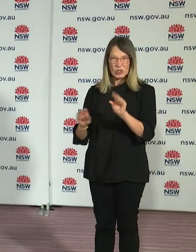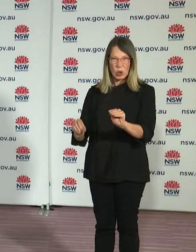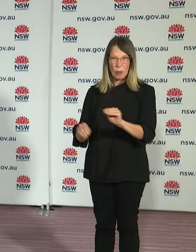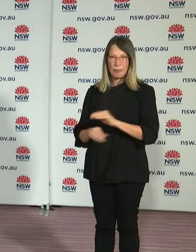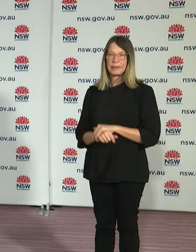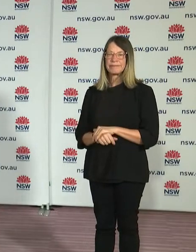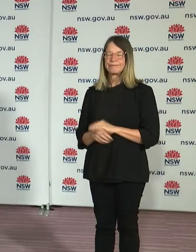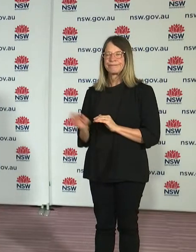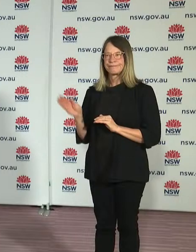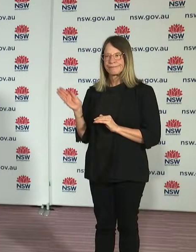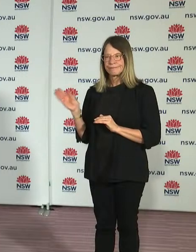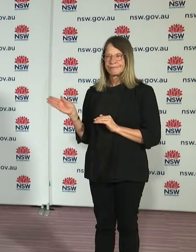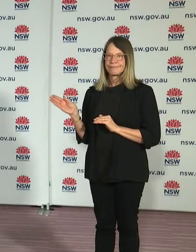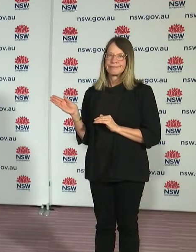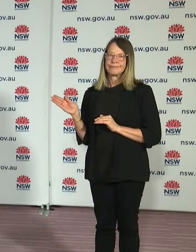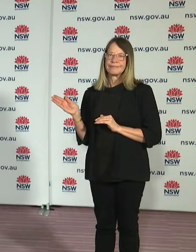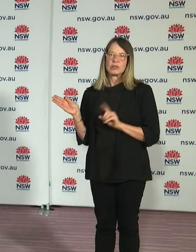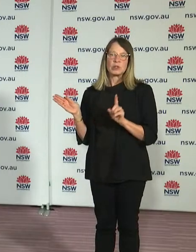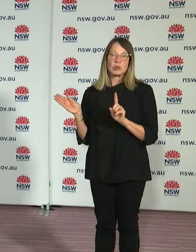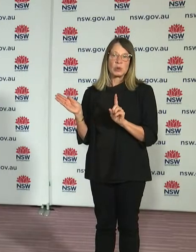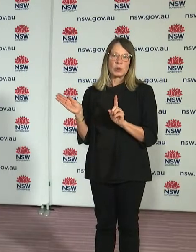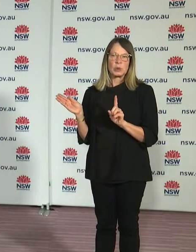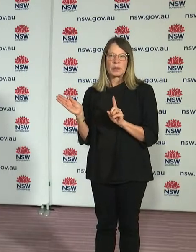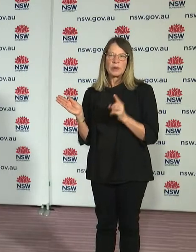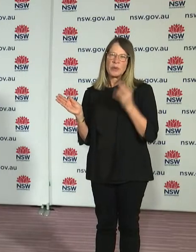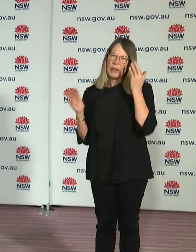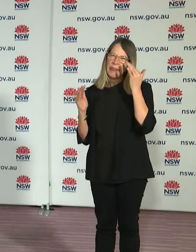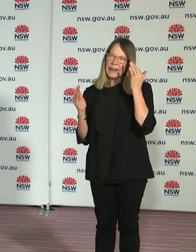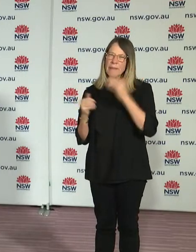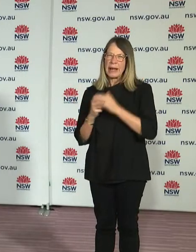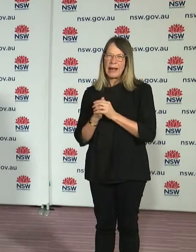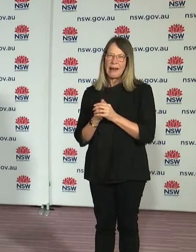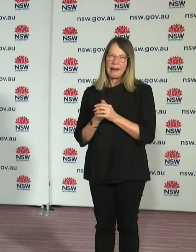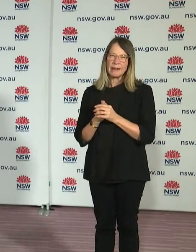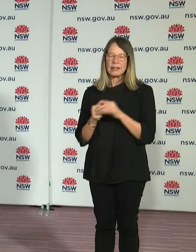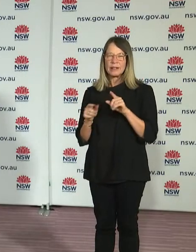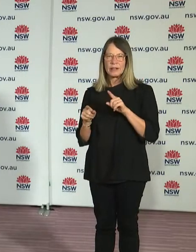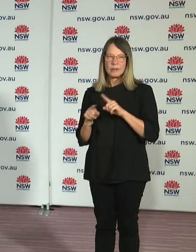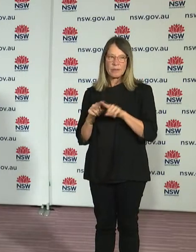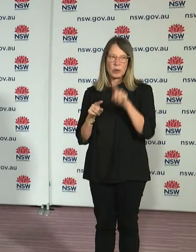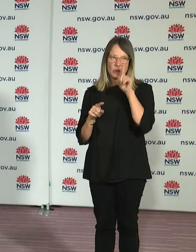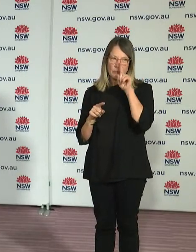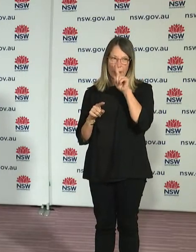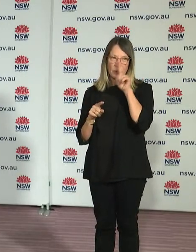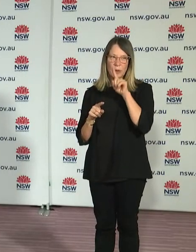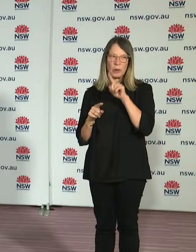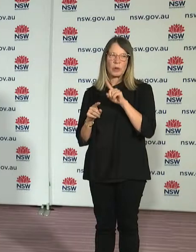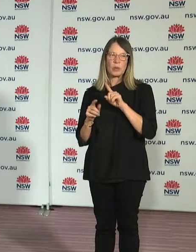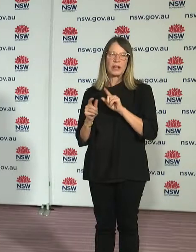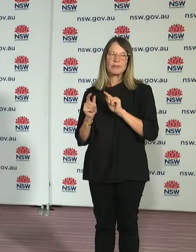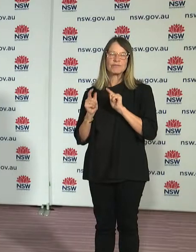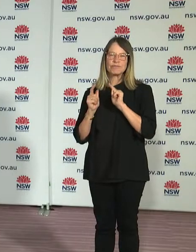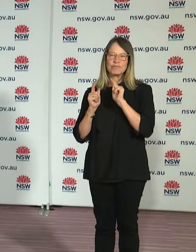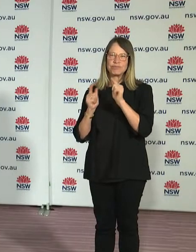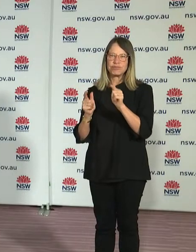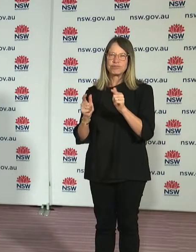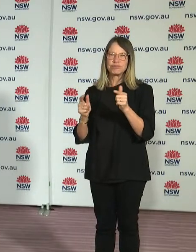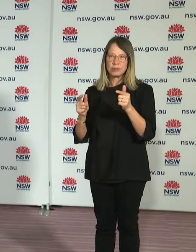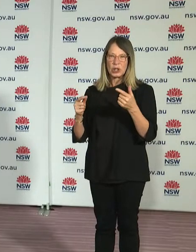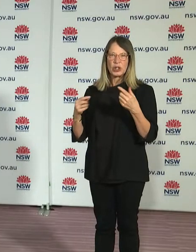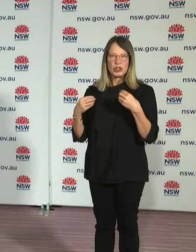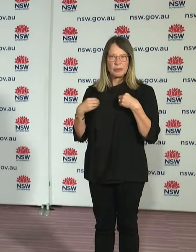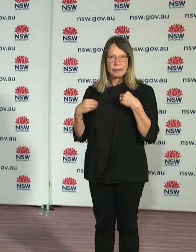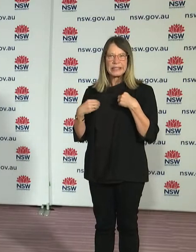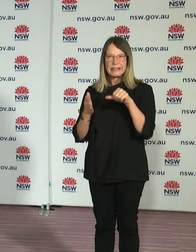likely pent-up demand there is and the fact that everybody will be out perhaps over-patronising in midweek than what previously occurred. So we're watching